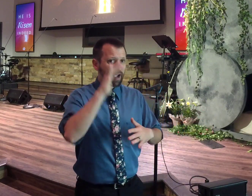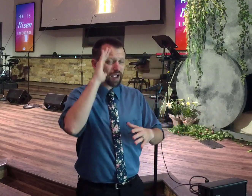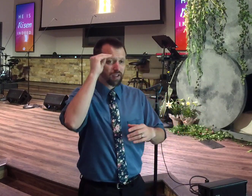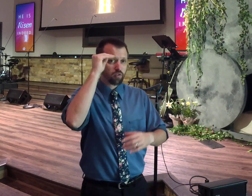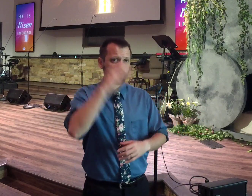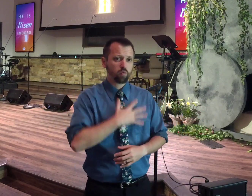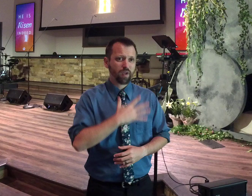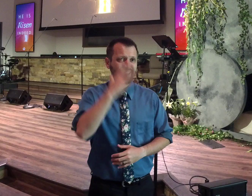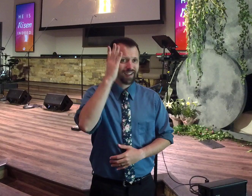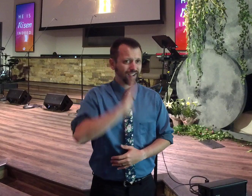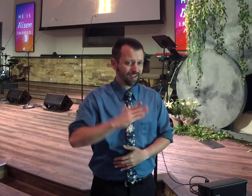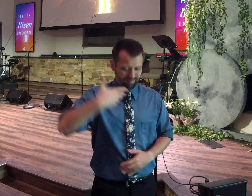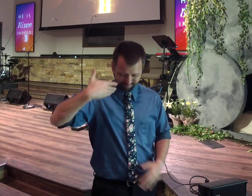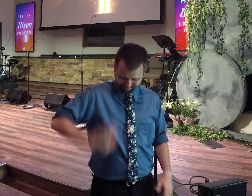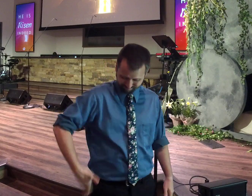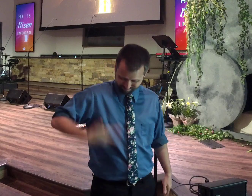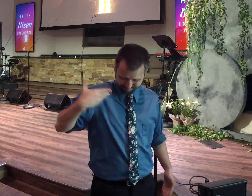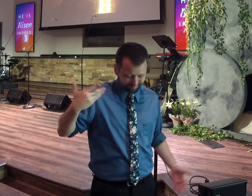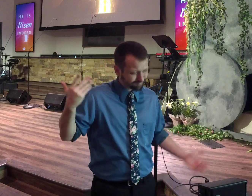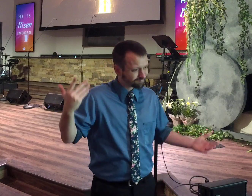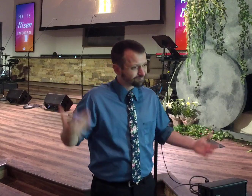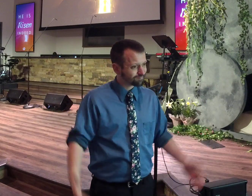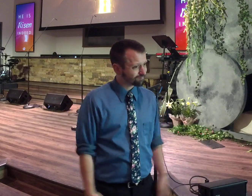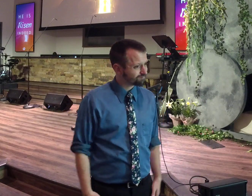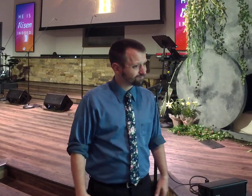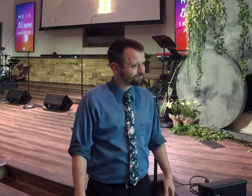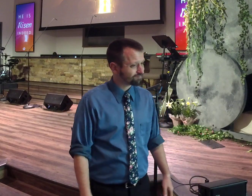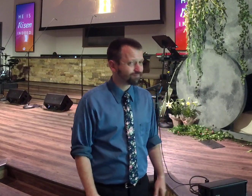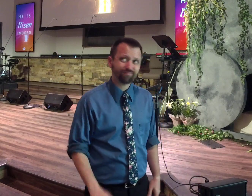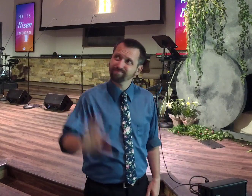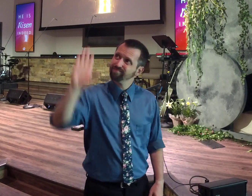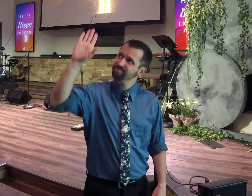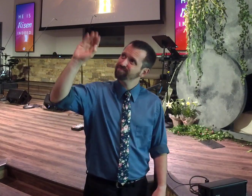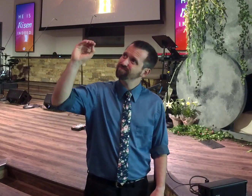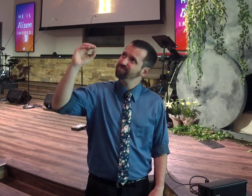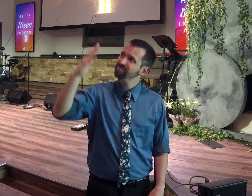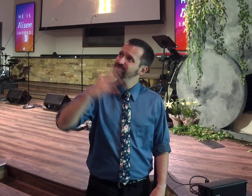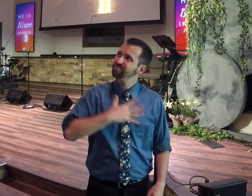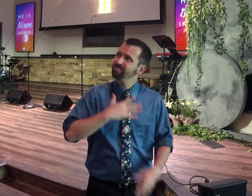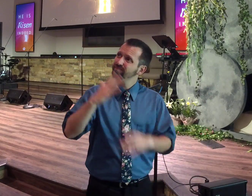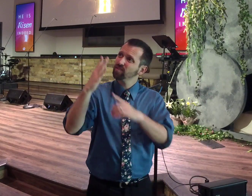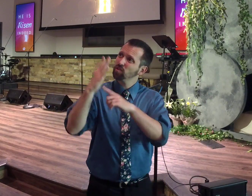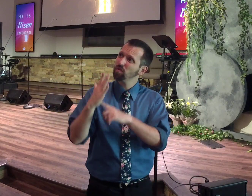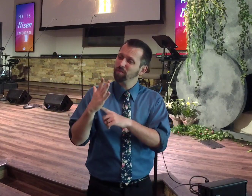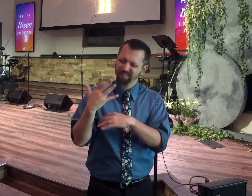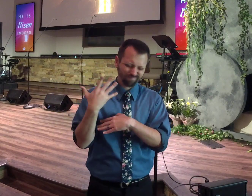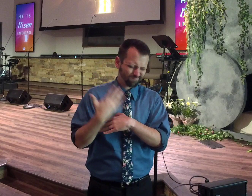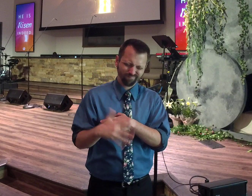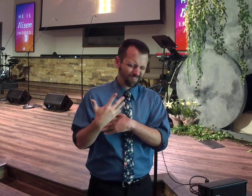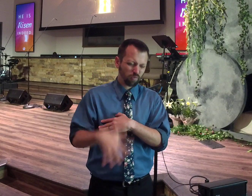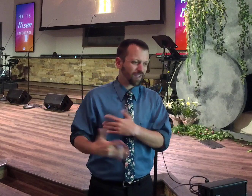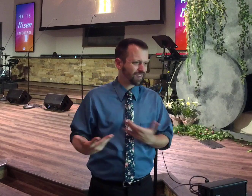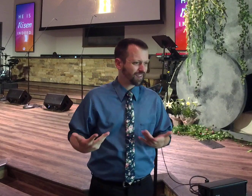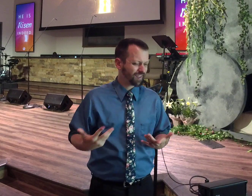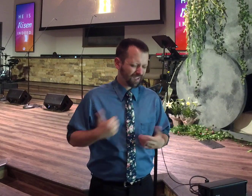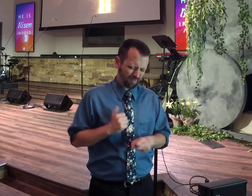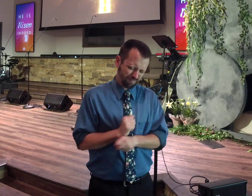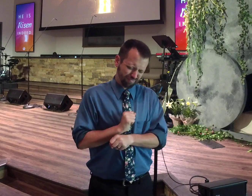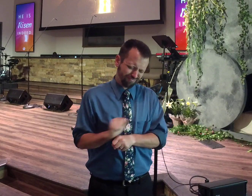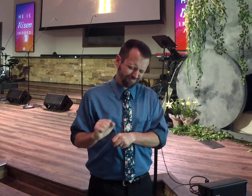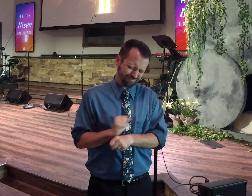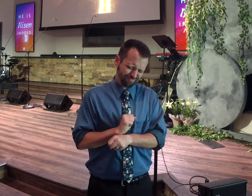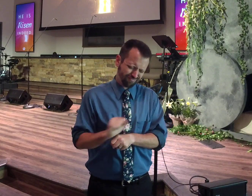of God, I am what I am. And his grace towards me was not in vain. I labored more